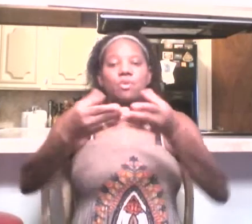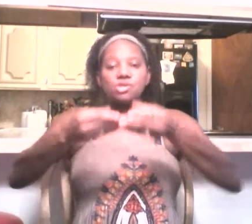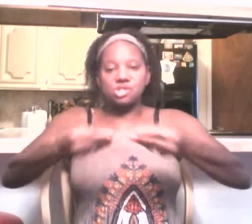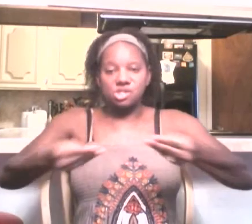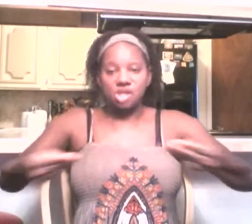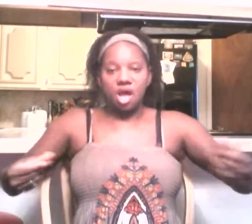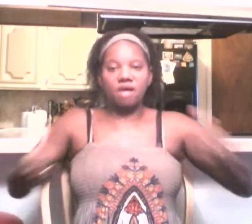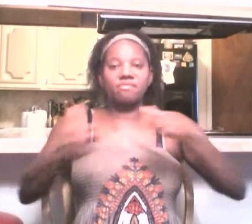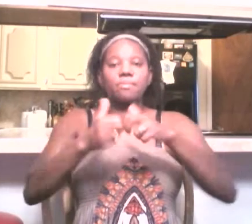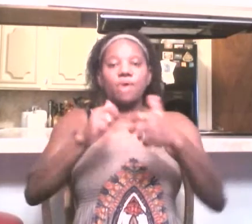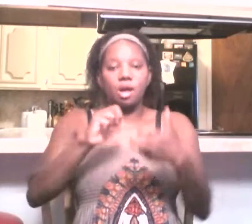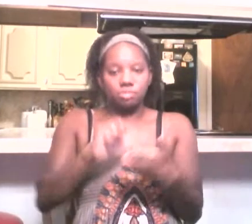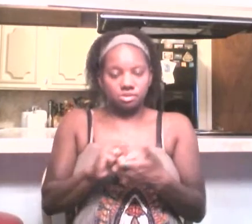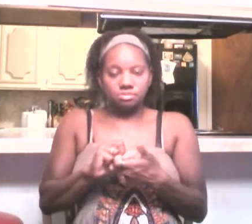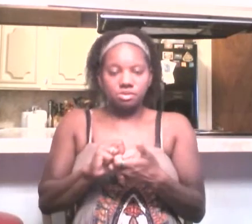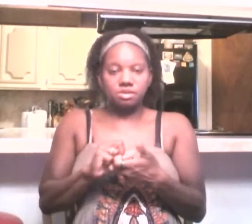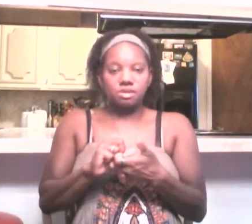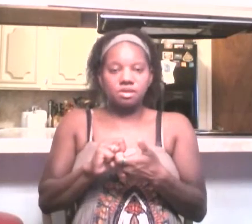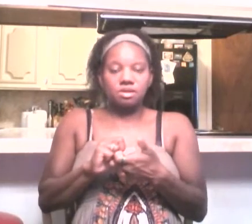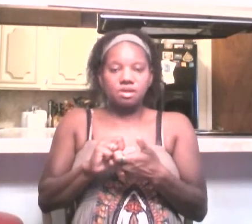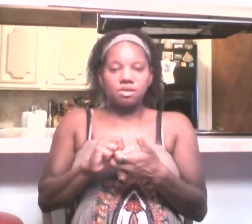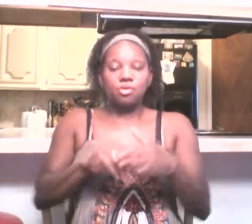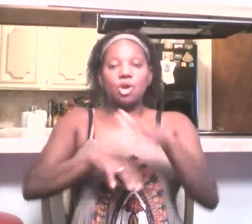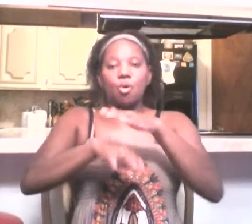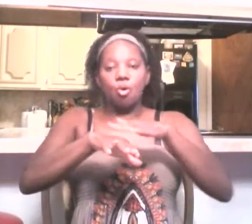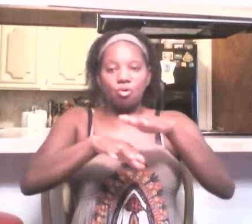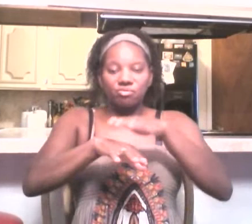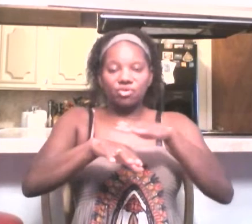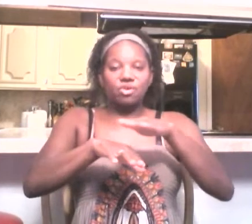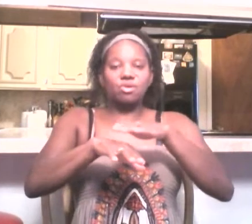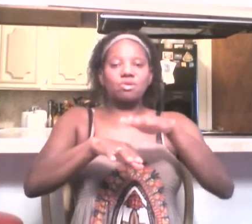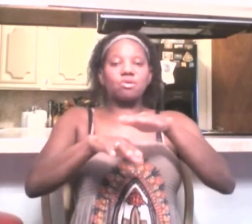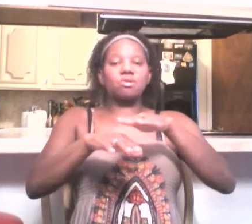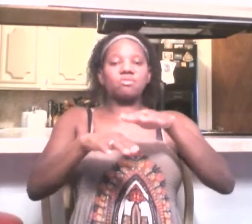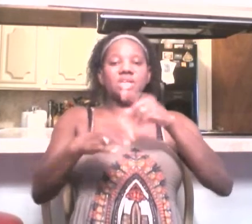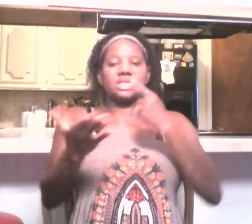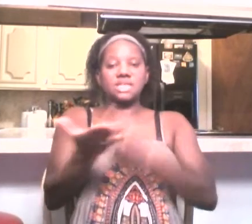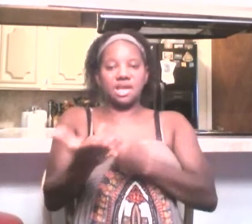going to solve the problem. We go over the